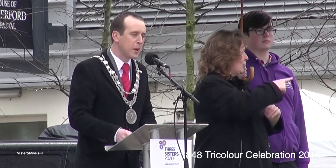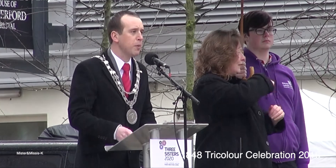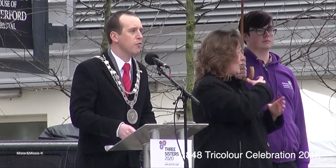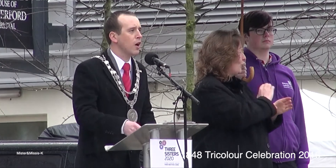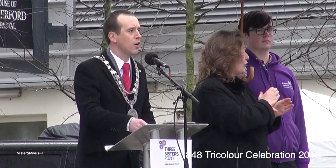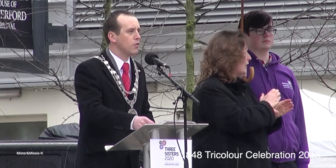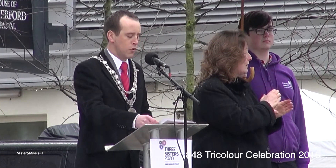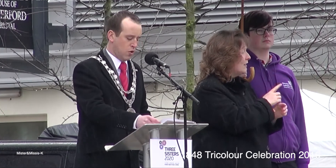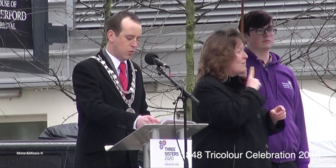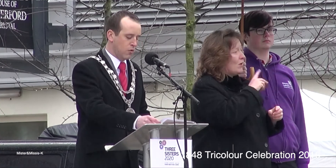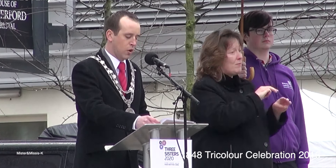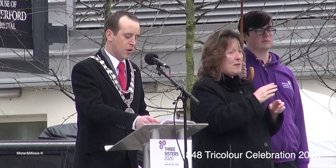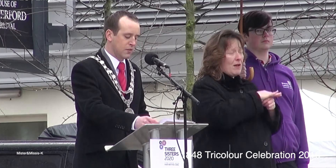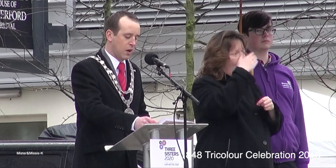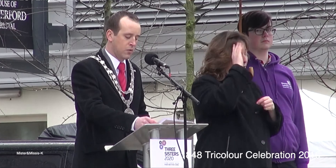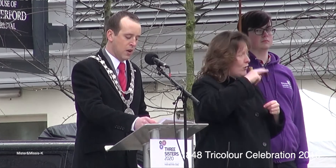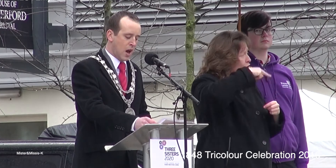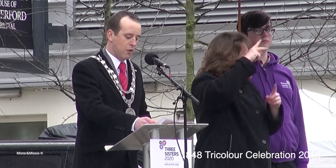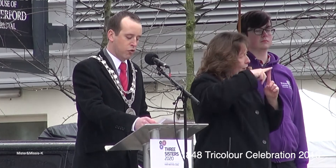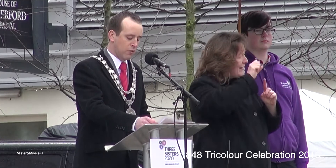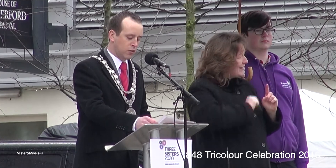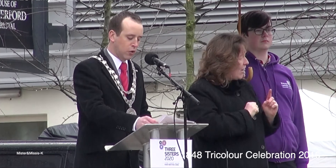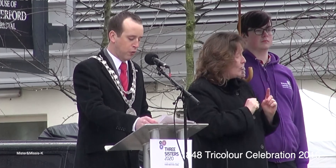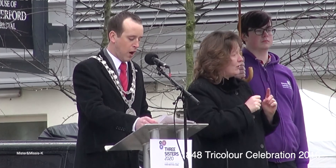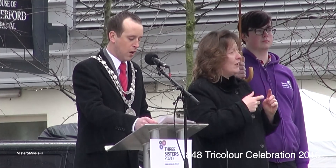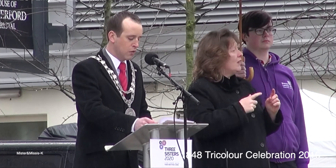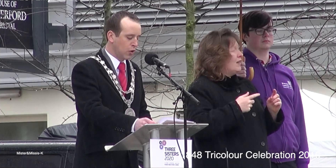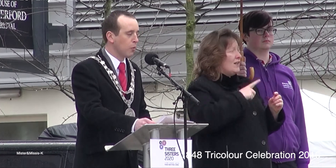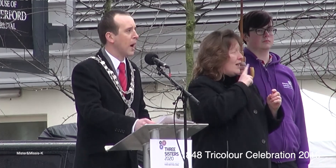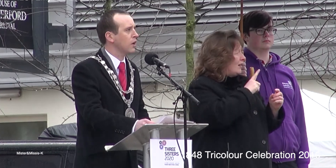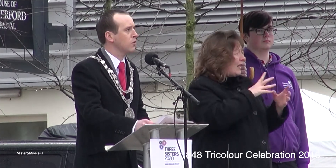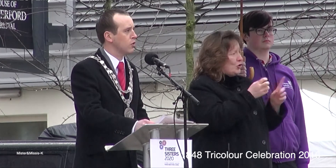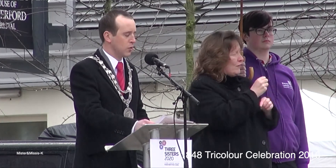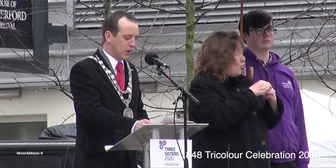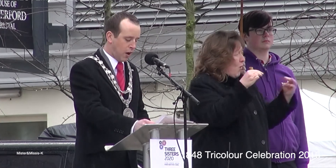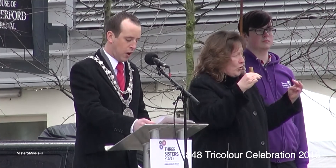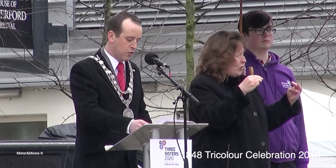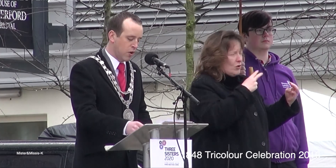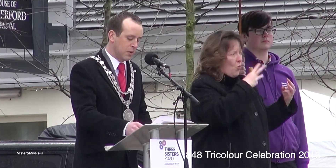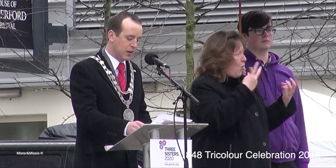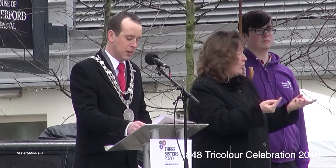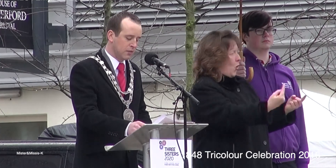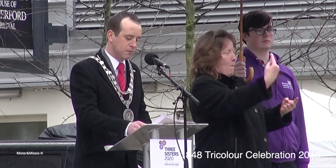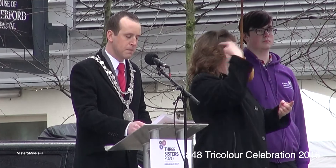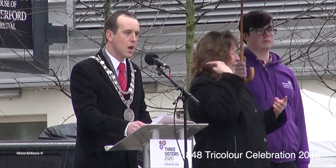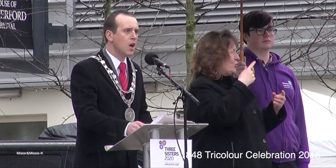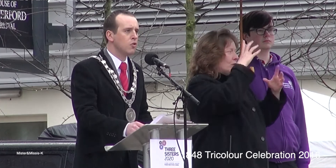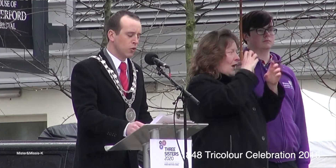Both the people of Ireland, North and South, have travelled too far to go back to those dark and troubled